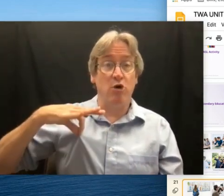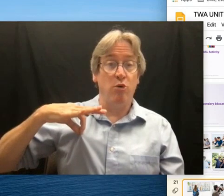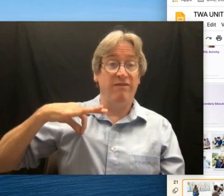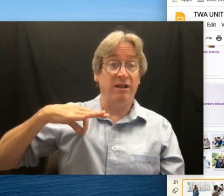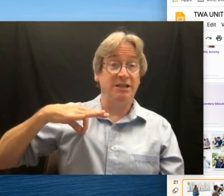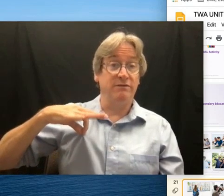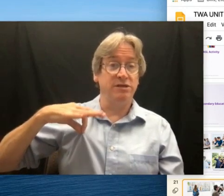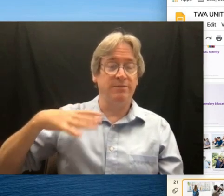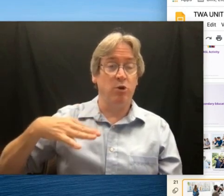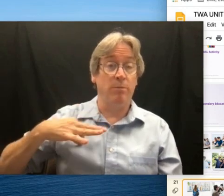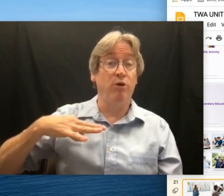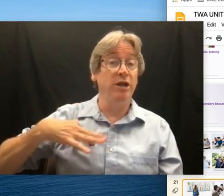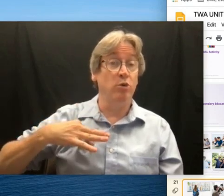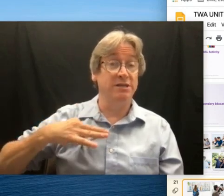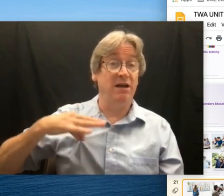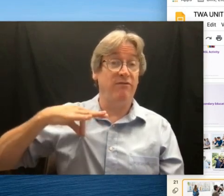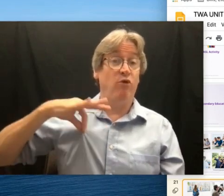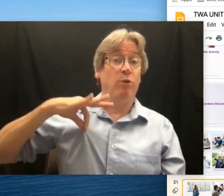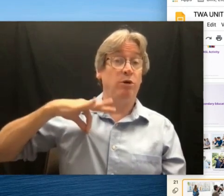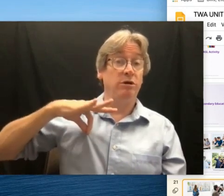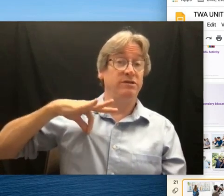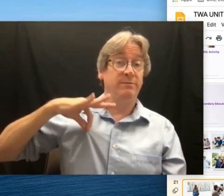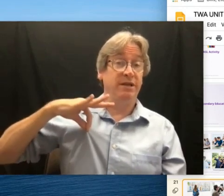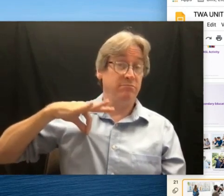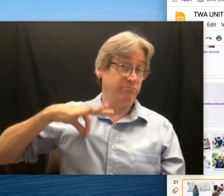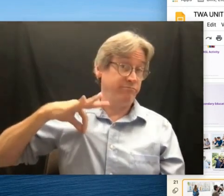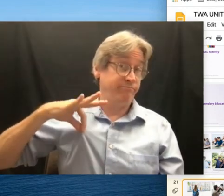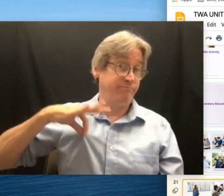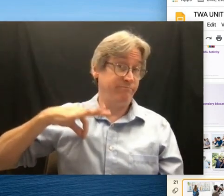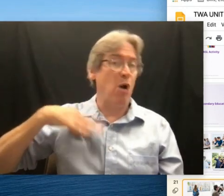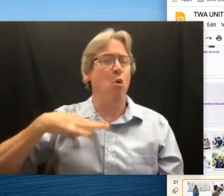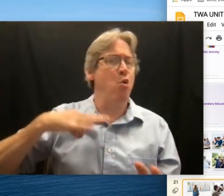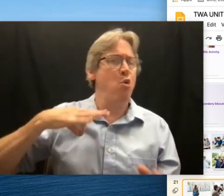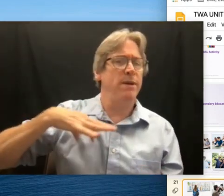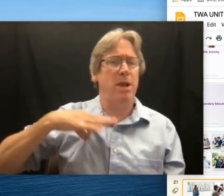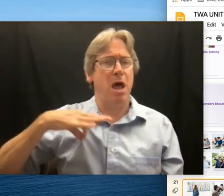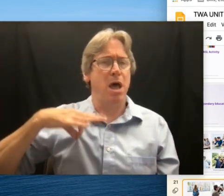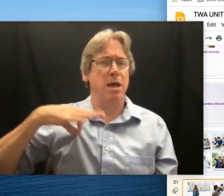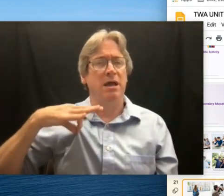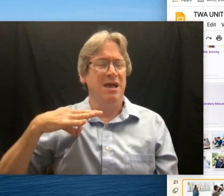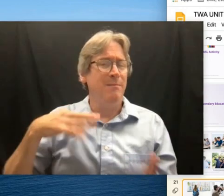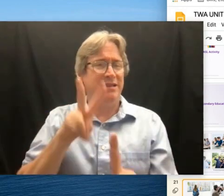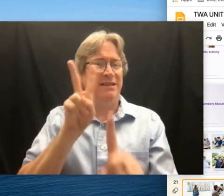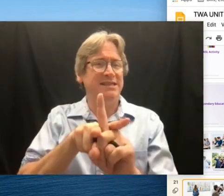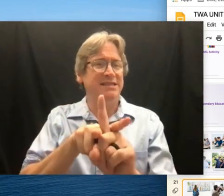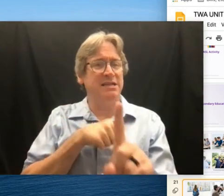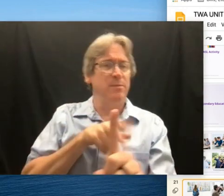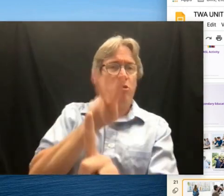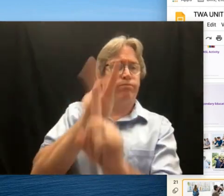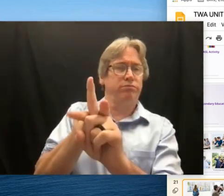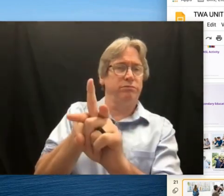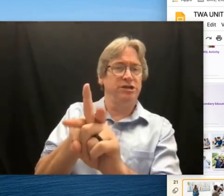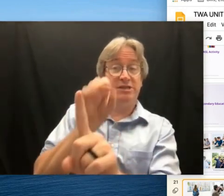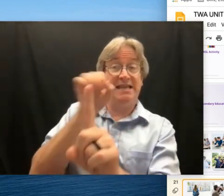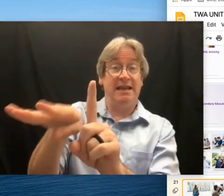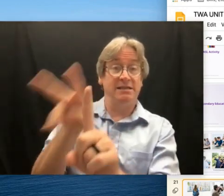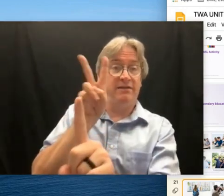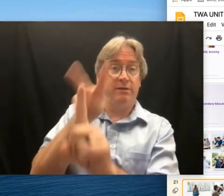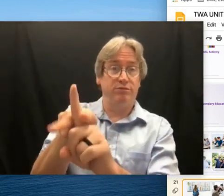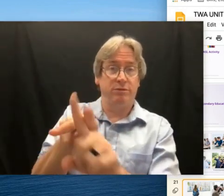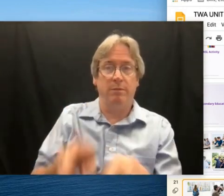This is like, volunteering for something or putting yourself forward for something. I'm going to apply. But I think this tends to be more because